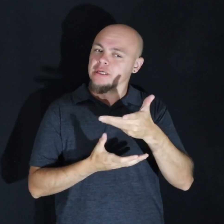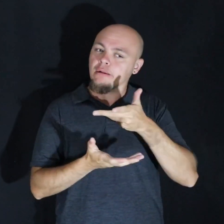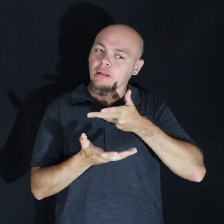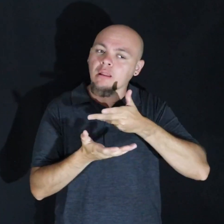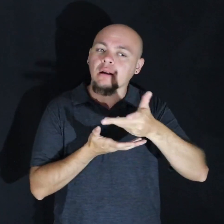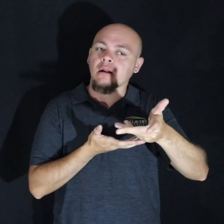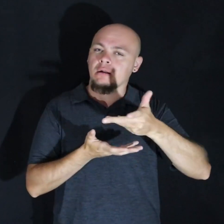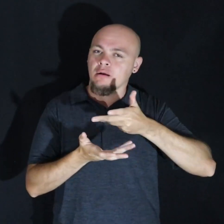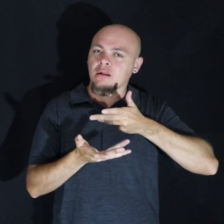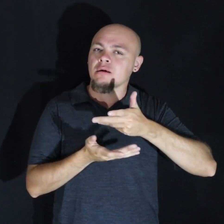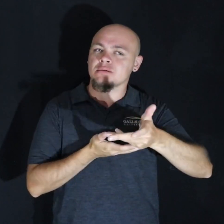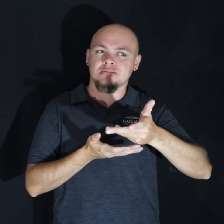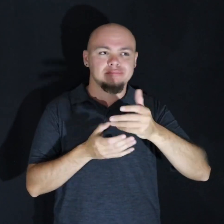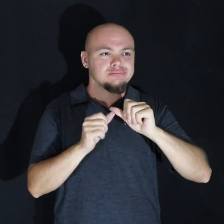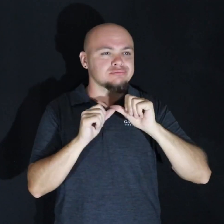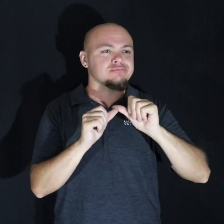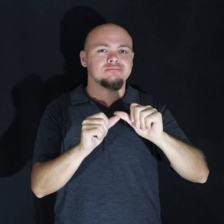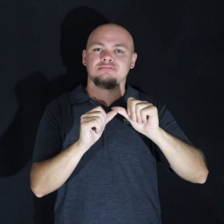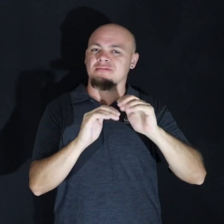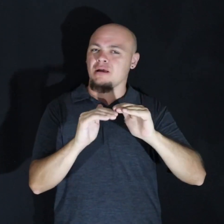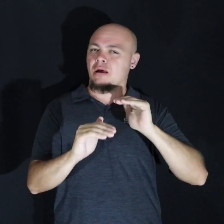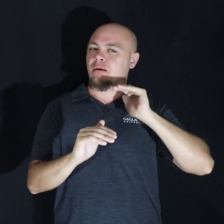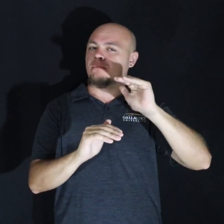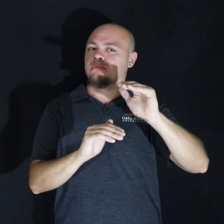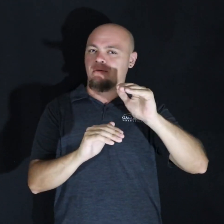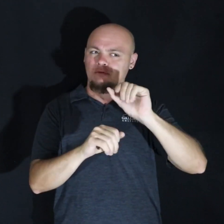continue going above and beyond then?